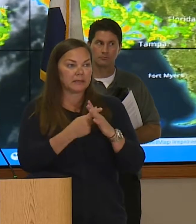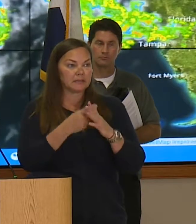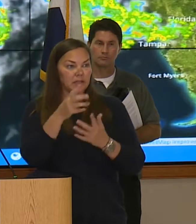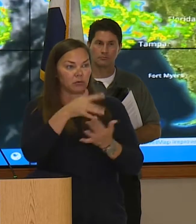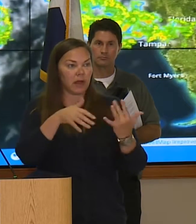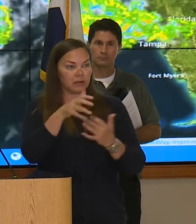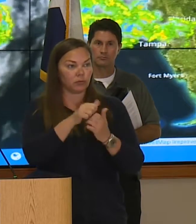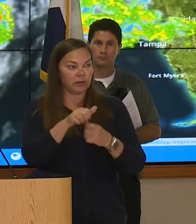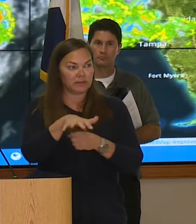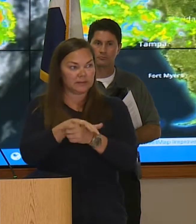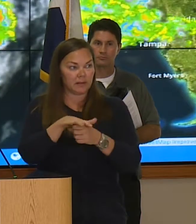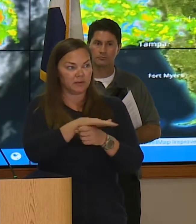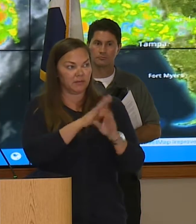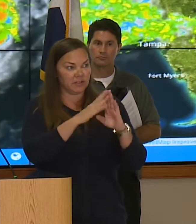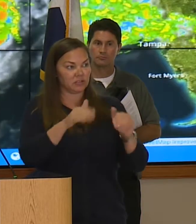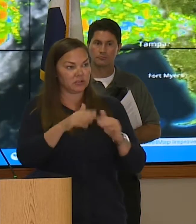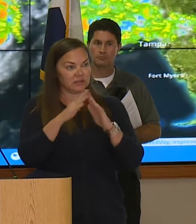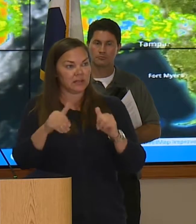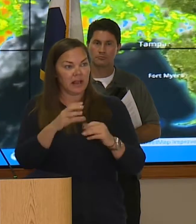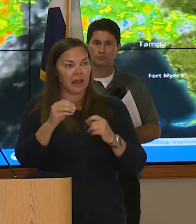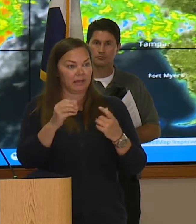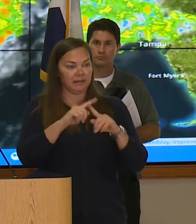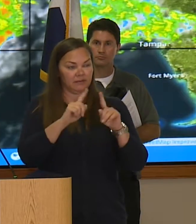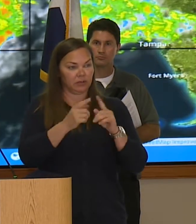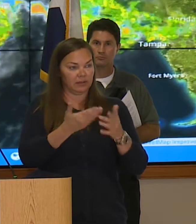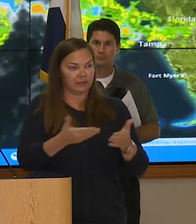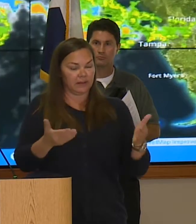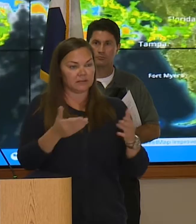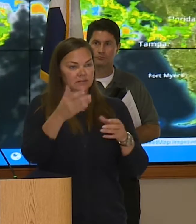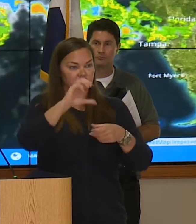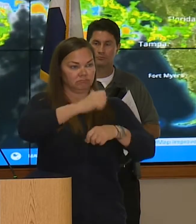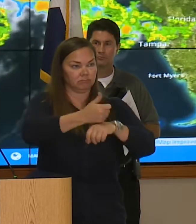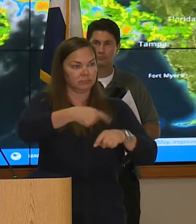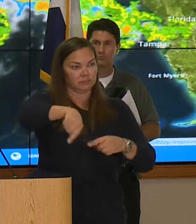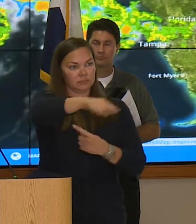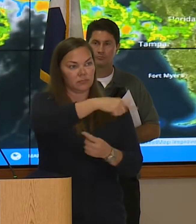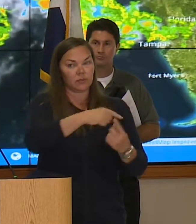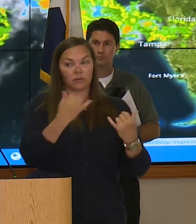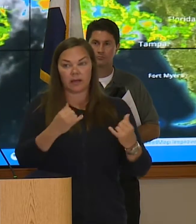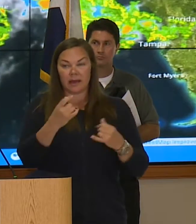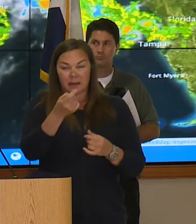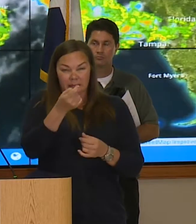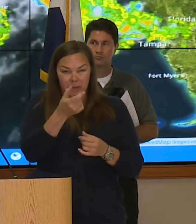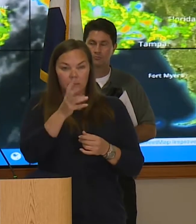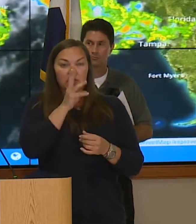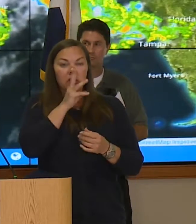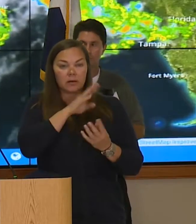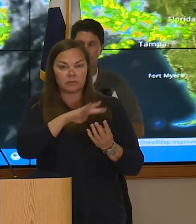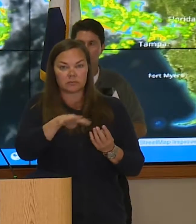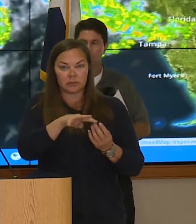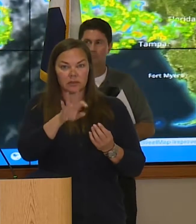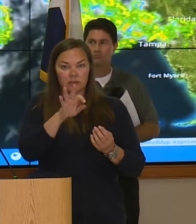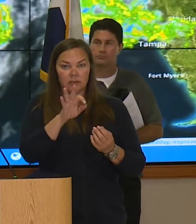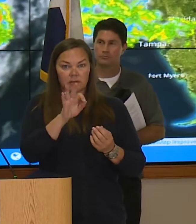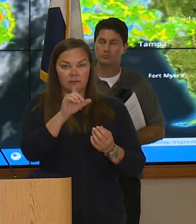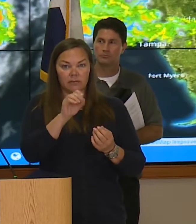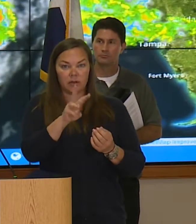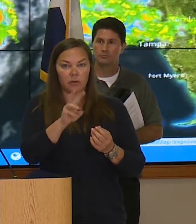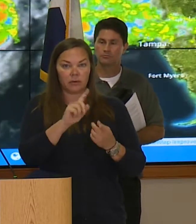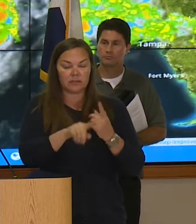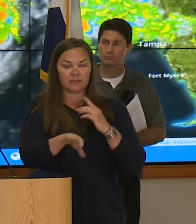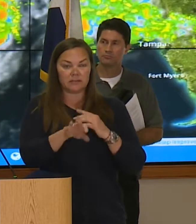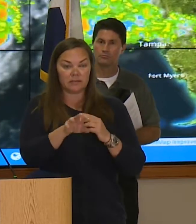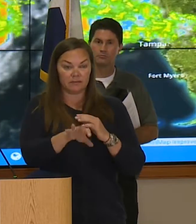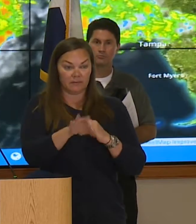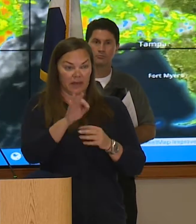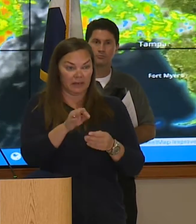with the structures. Right now, a lot of the flow that's coming out, which is a very small amount, is actually finding the lowest ground and